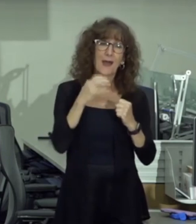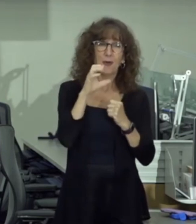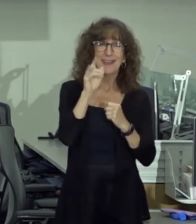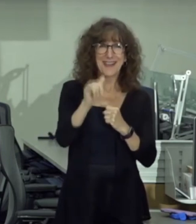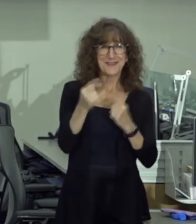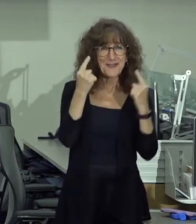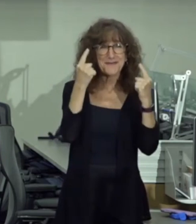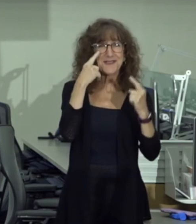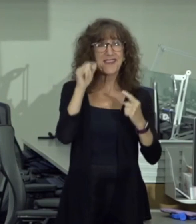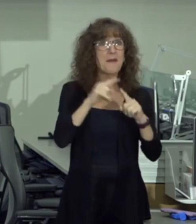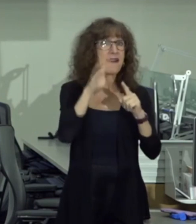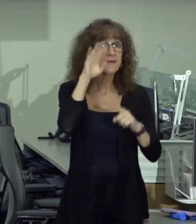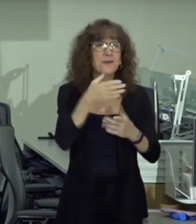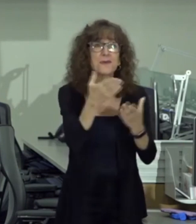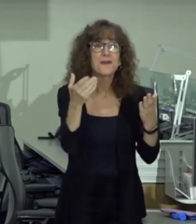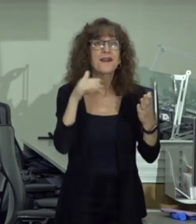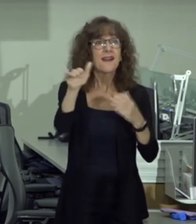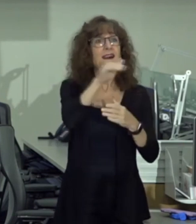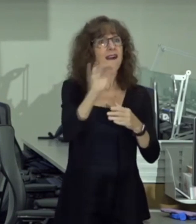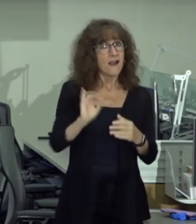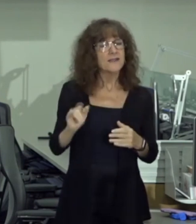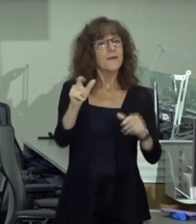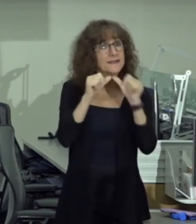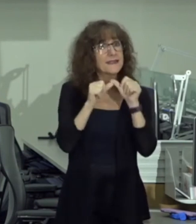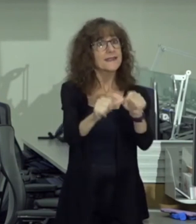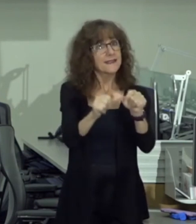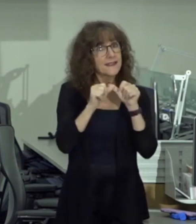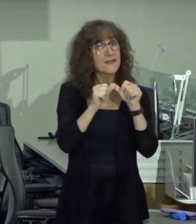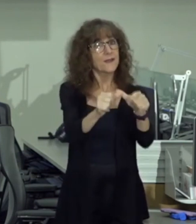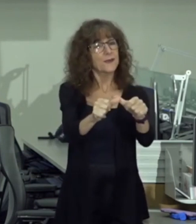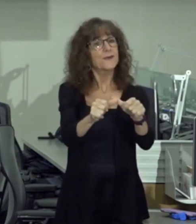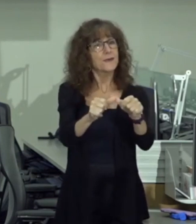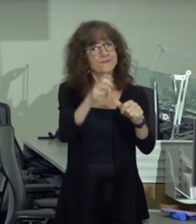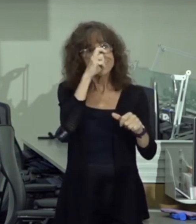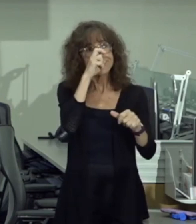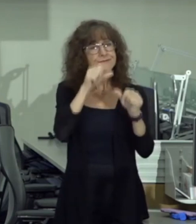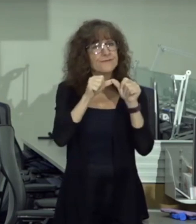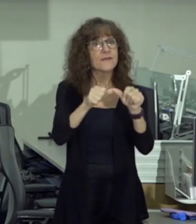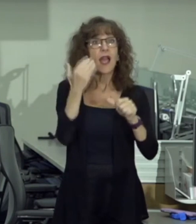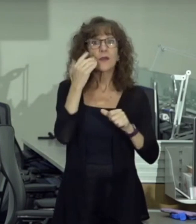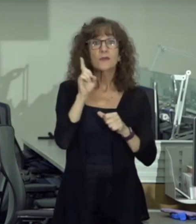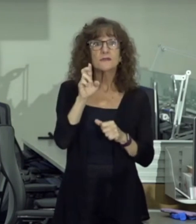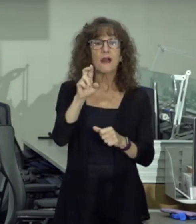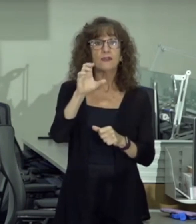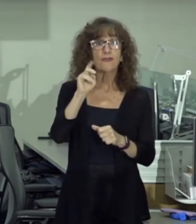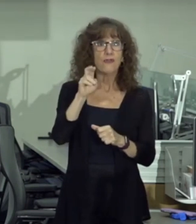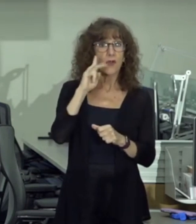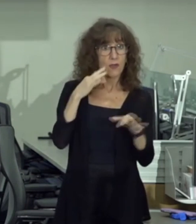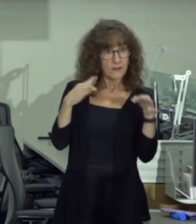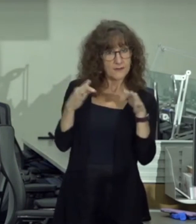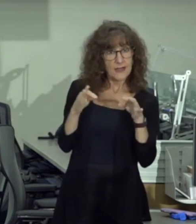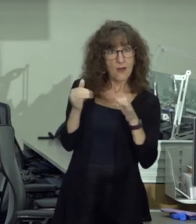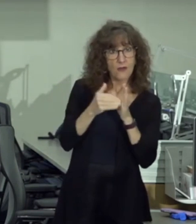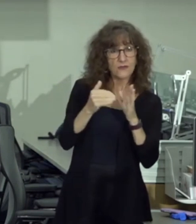for. But you know what? I want to remind us also that we must continue to be vigilant. The truth is, and I know that Dr. Carter will tell you this, is